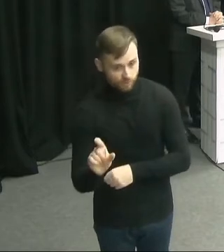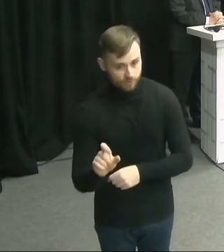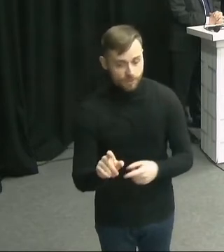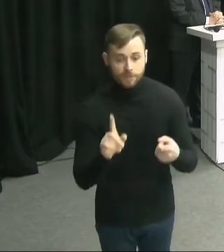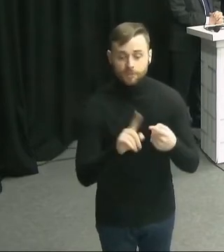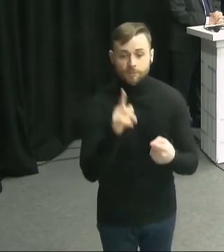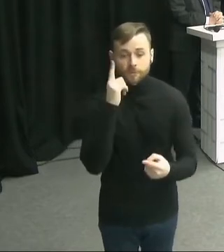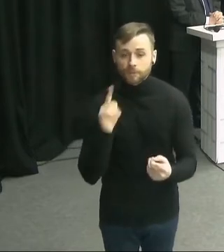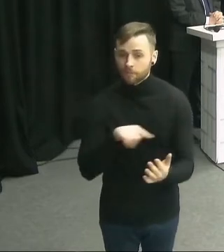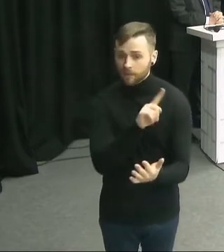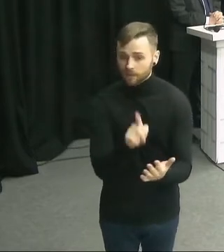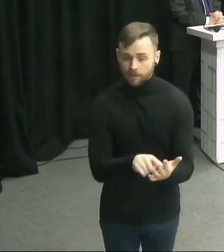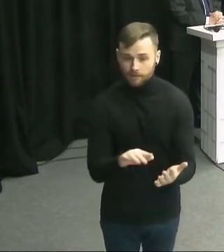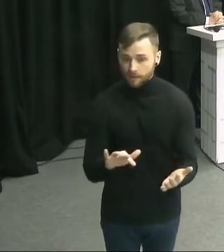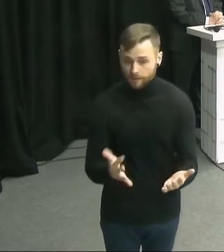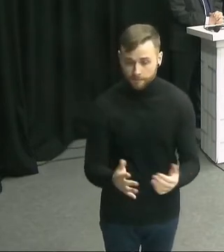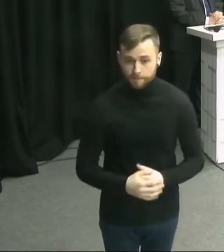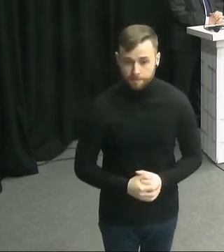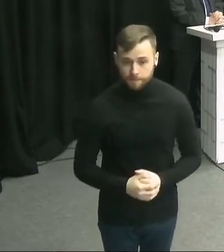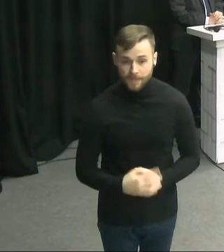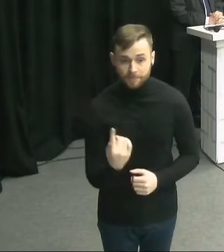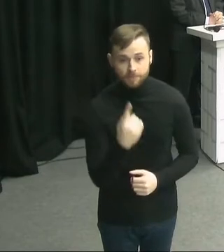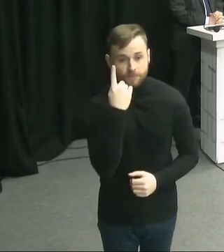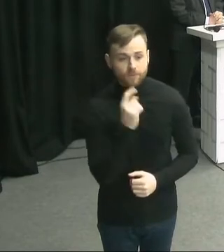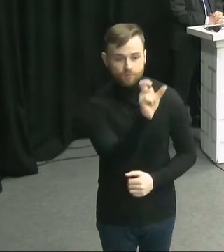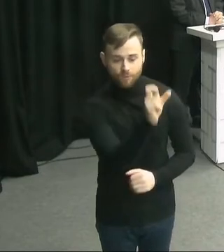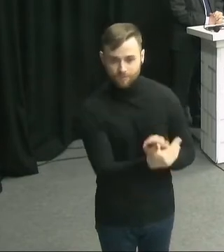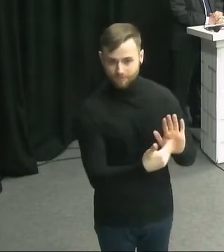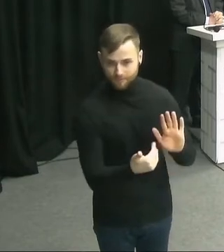So the first question, which I would like to ask,